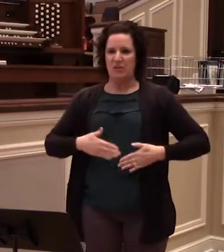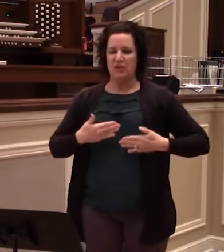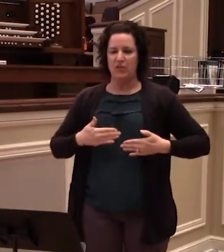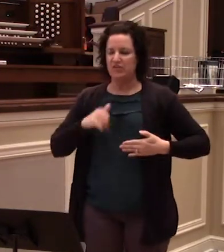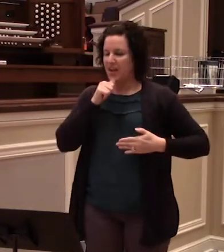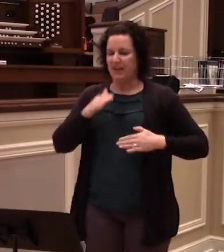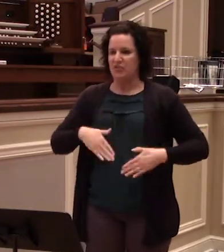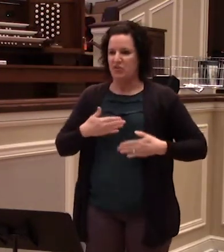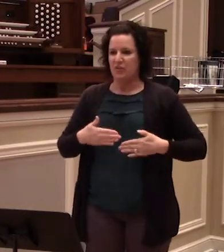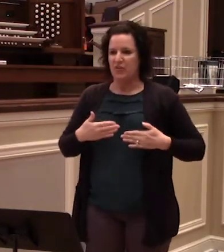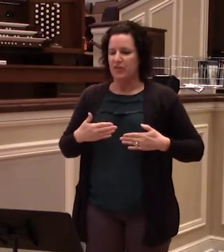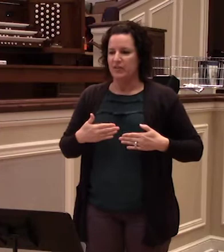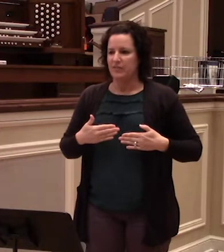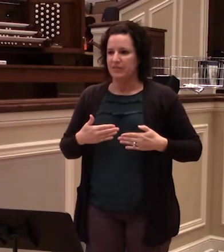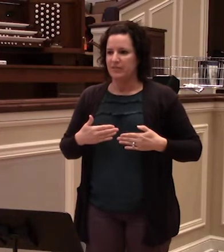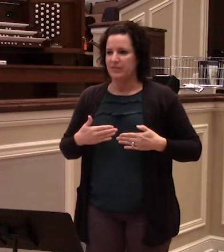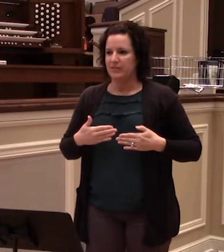here,